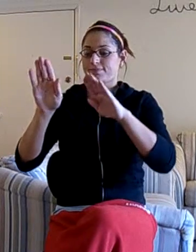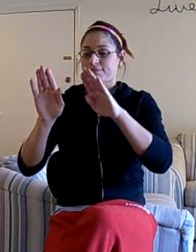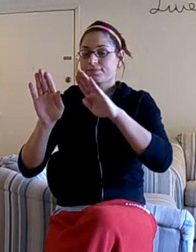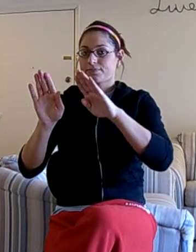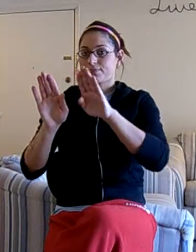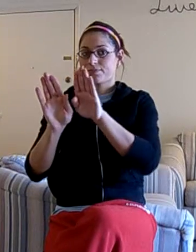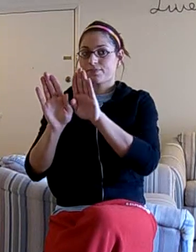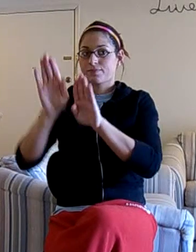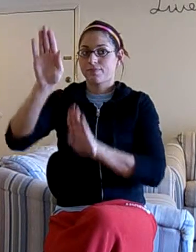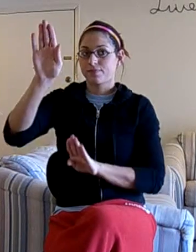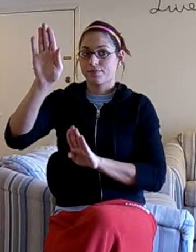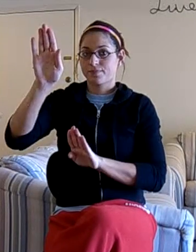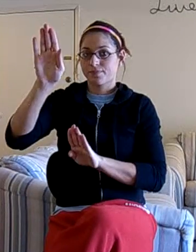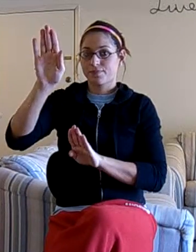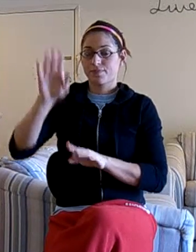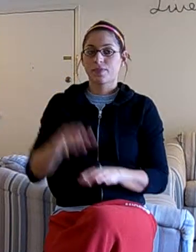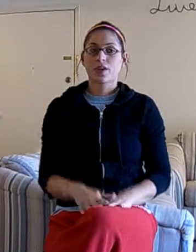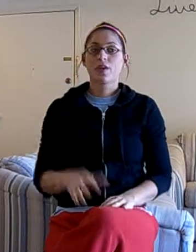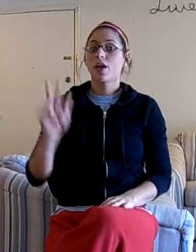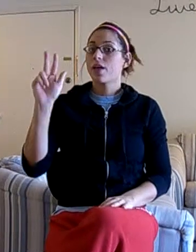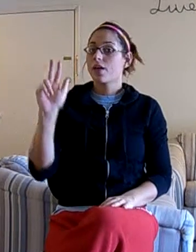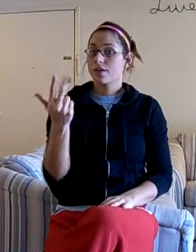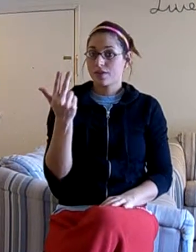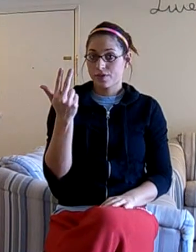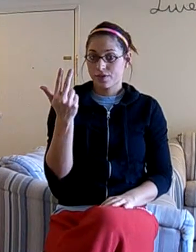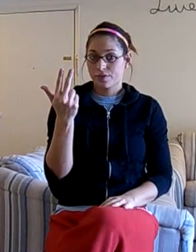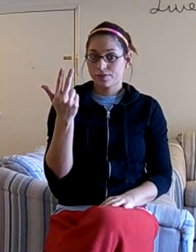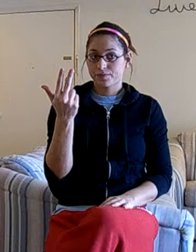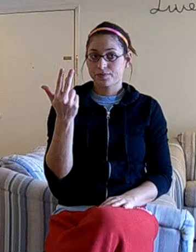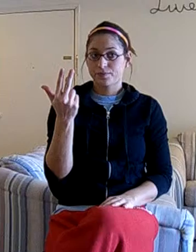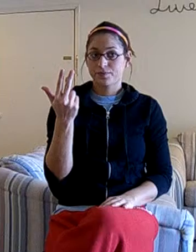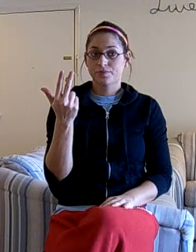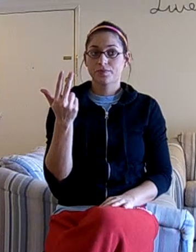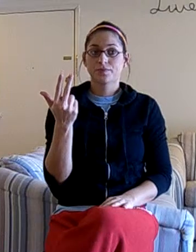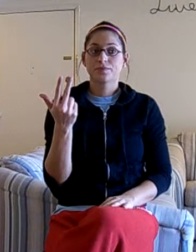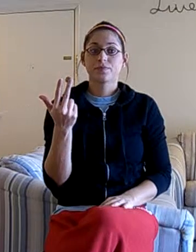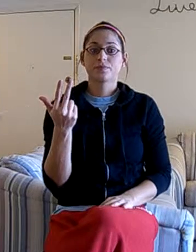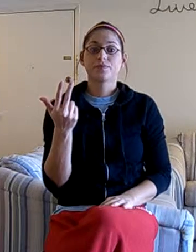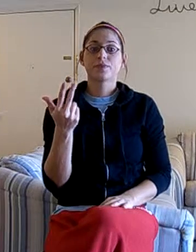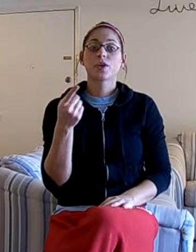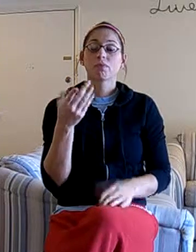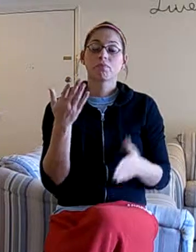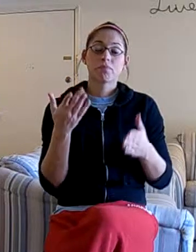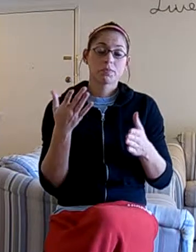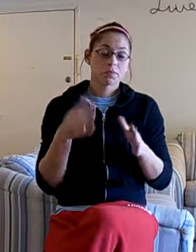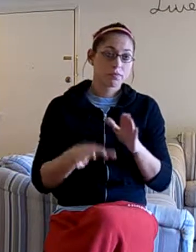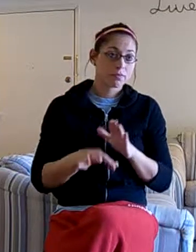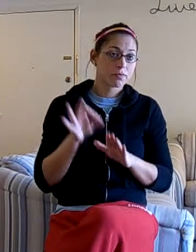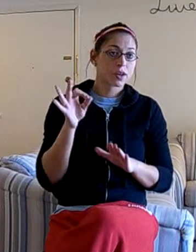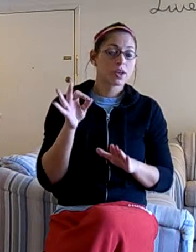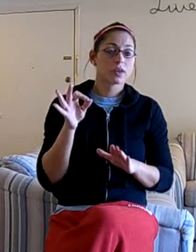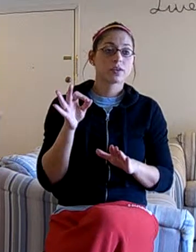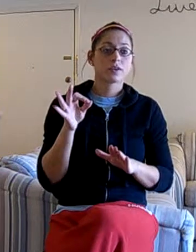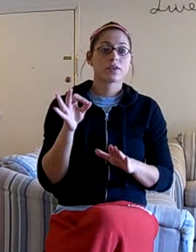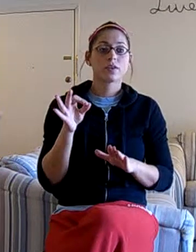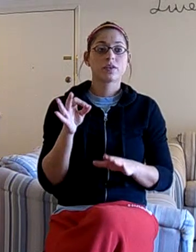fault. The third type of fault line that you might expect to find along plate boundaries is